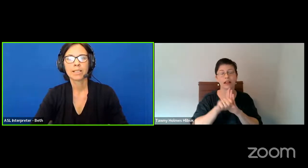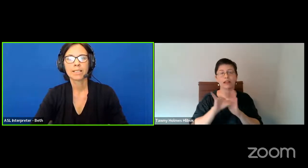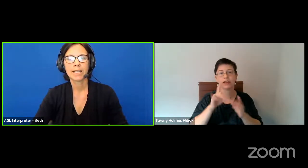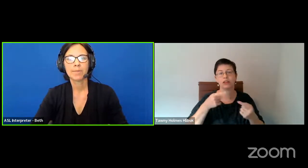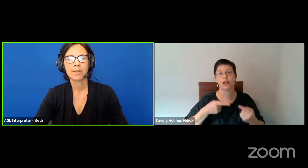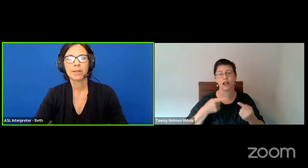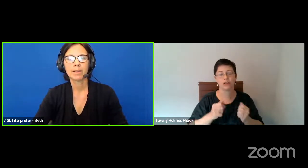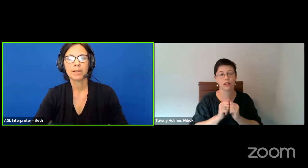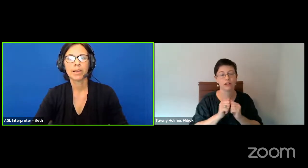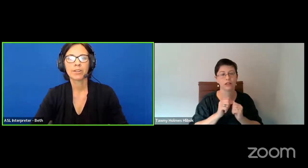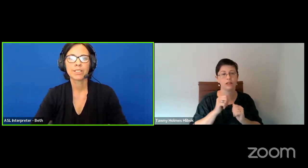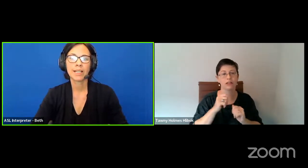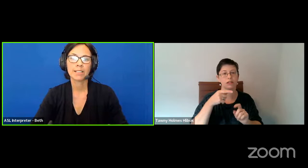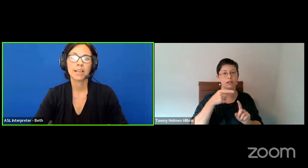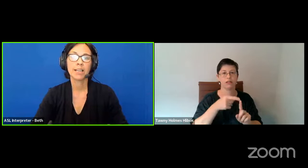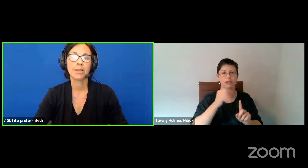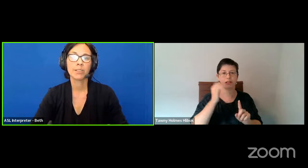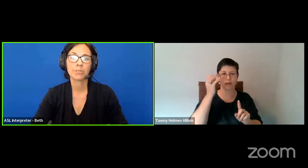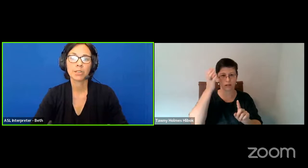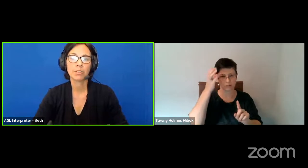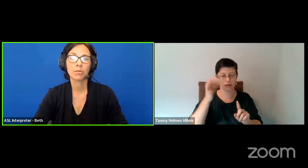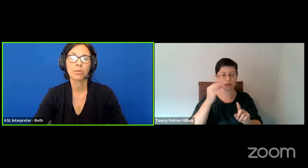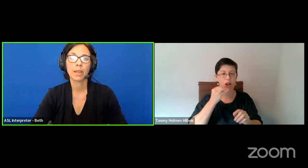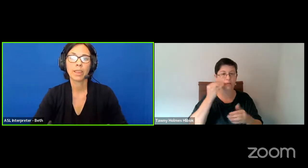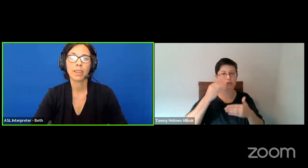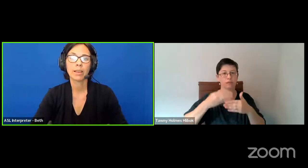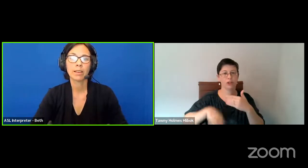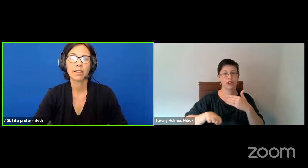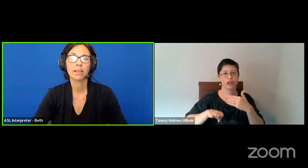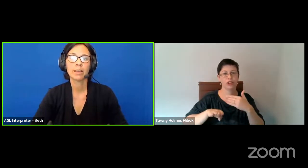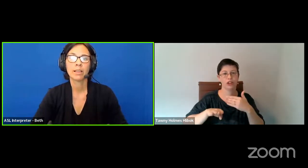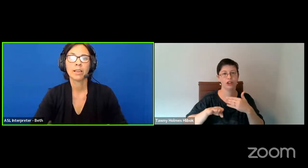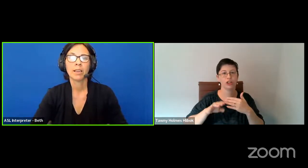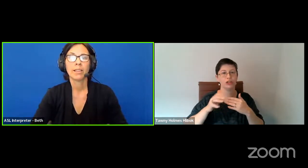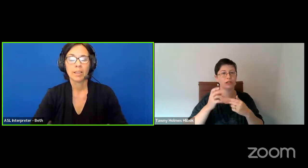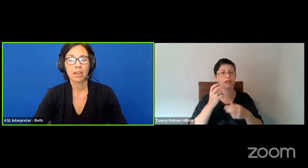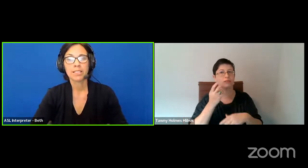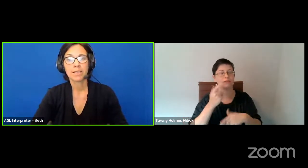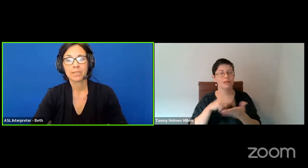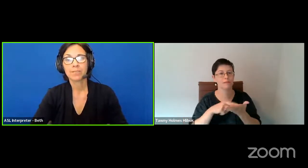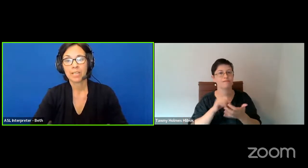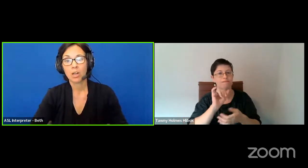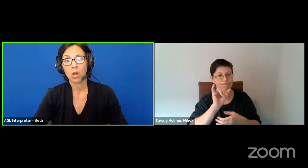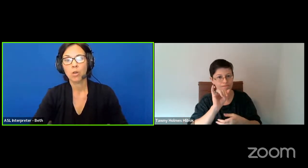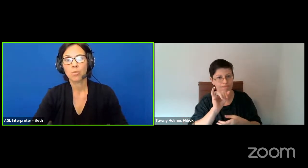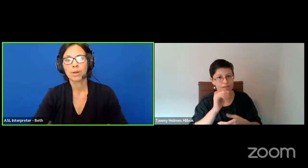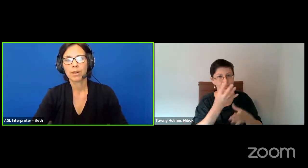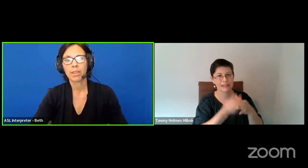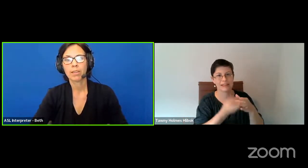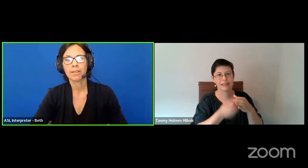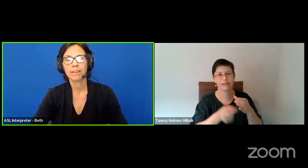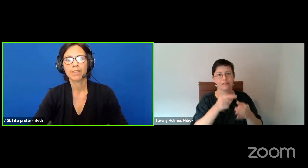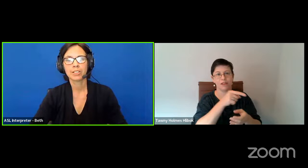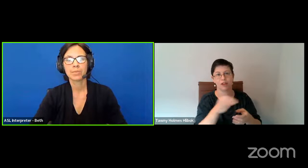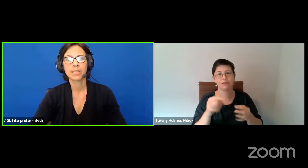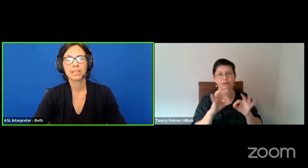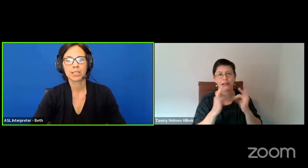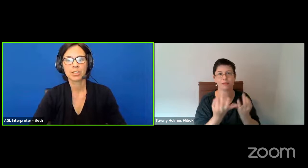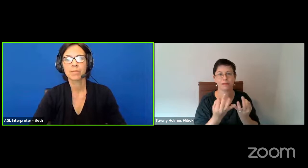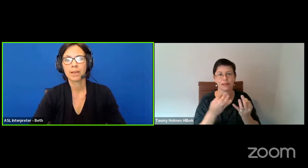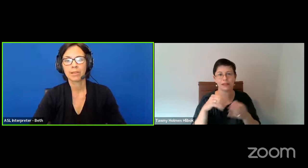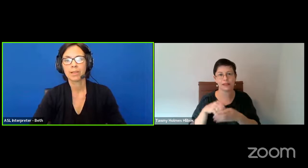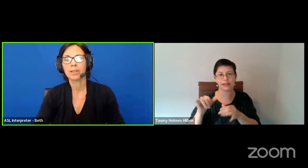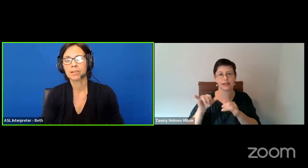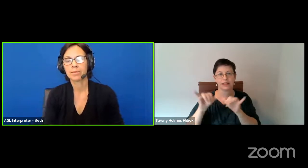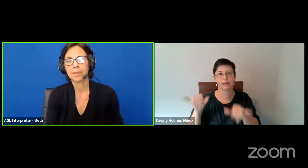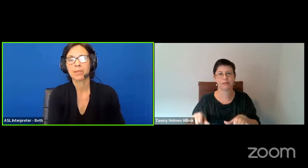For example, other states I know struggle with the concept of, home birth. There's been